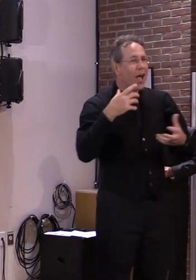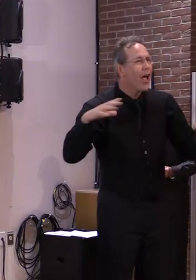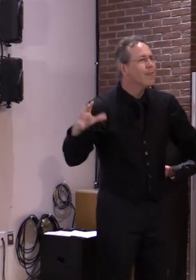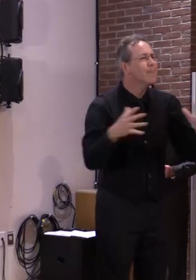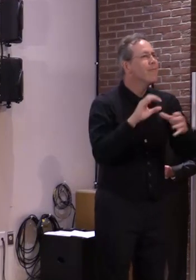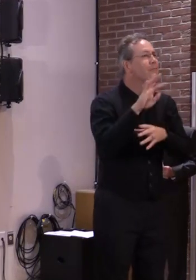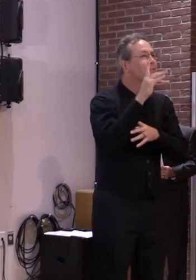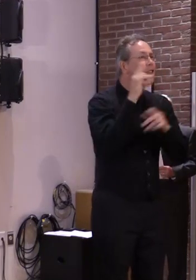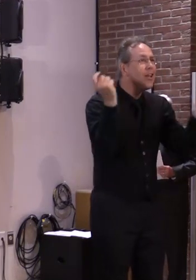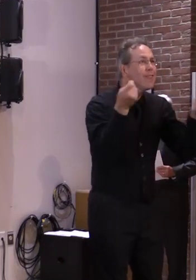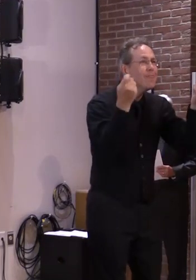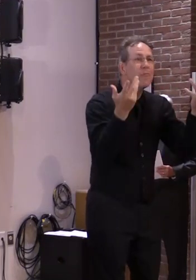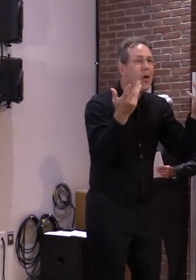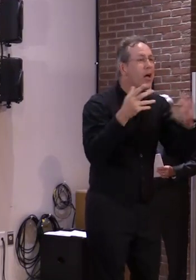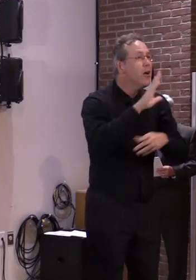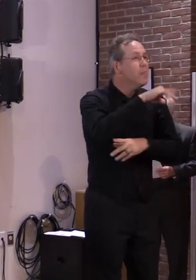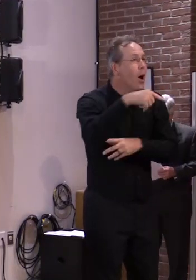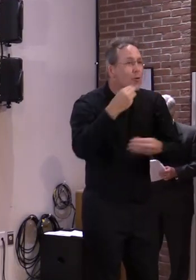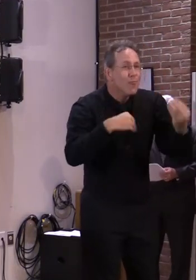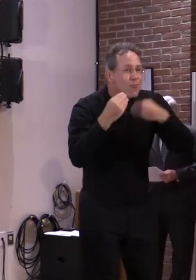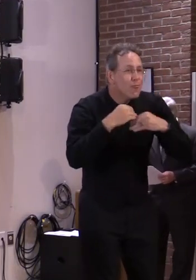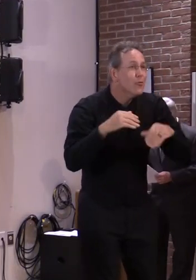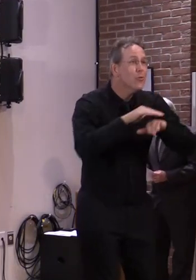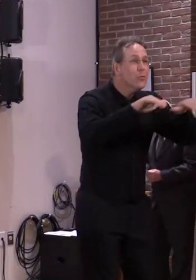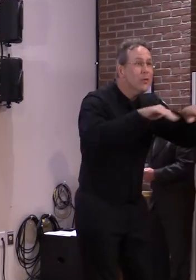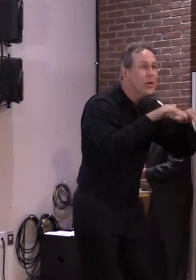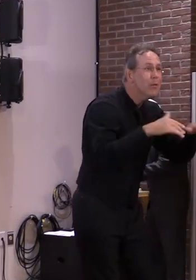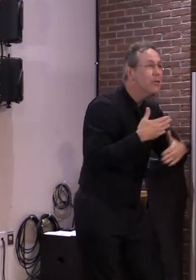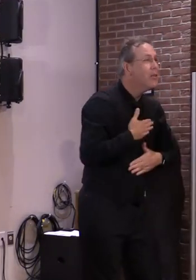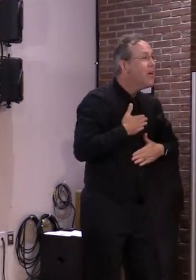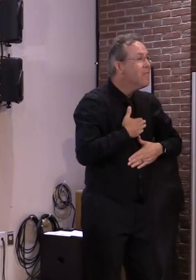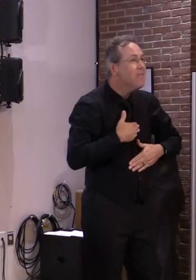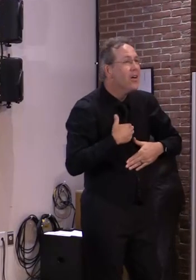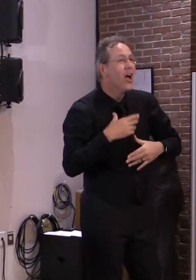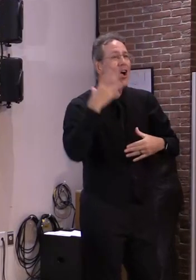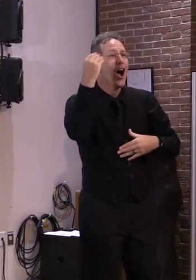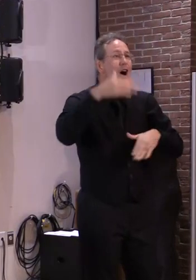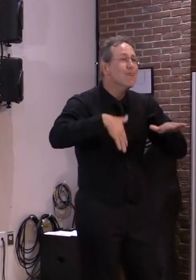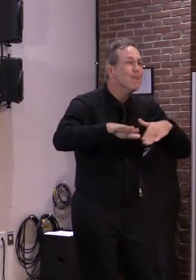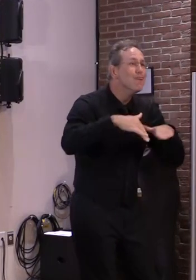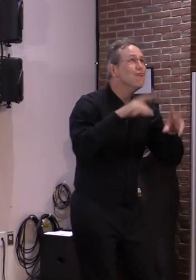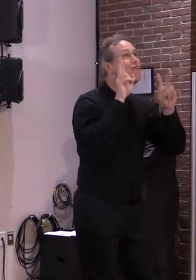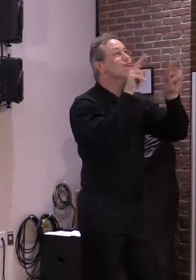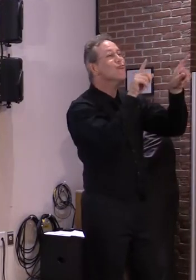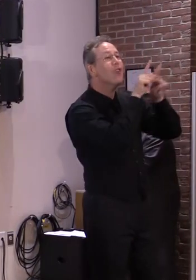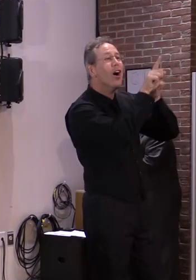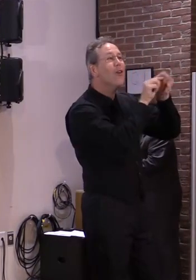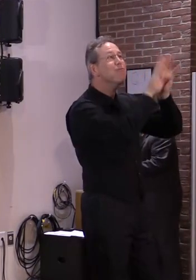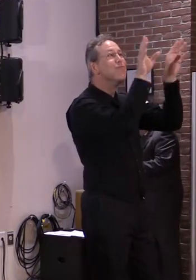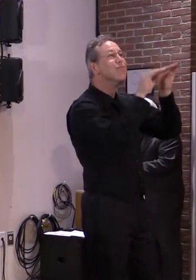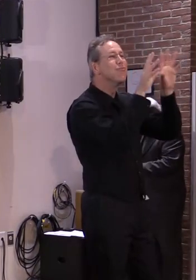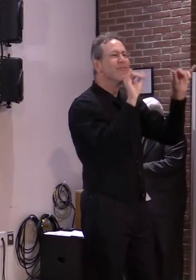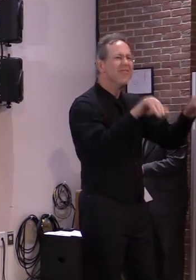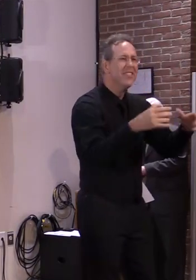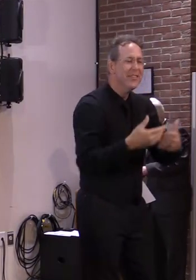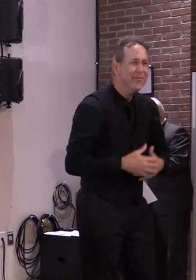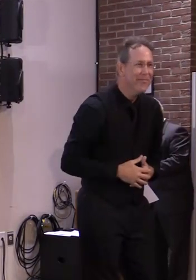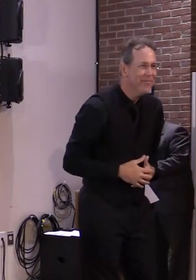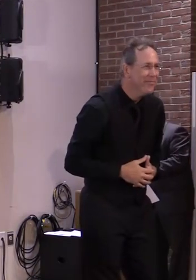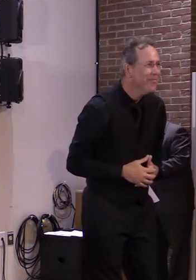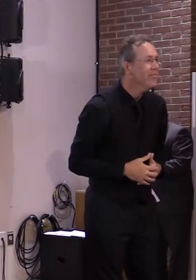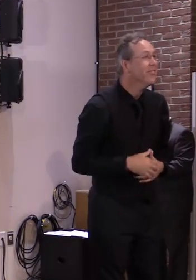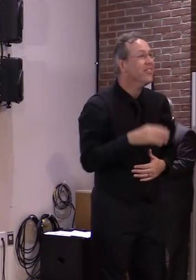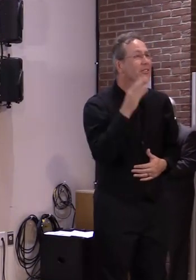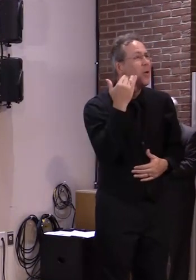doing just about anything you'd like without having to fear the virus. Why? Because